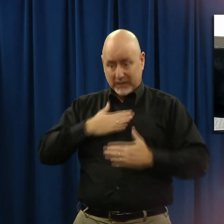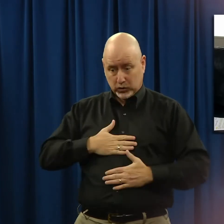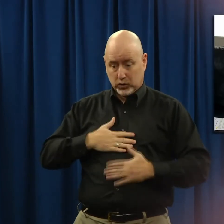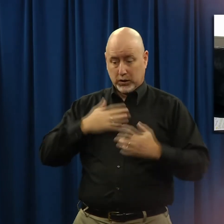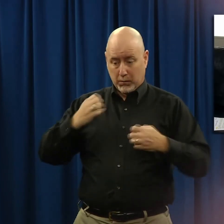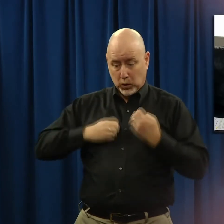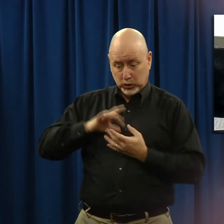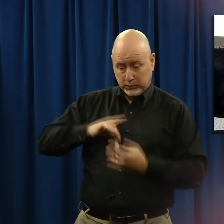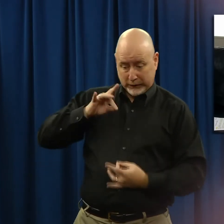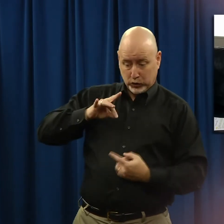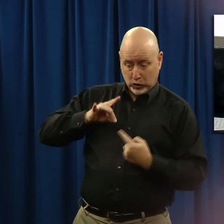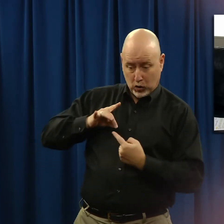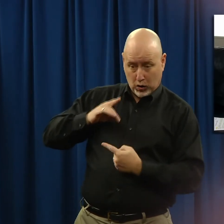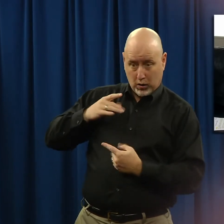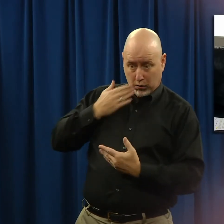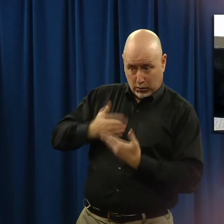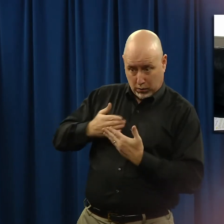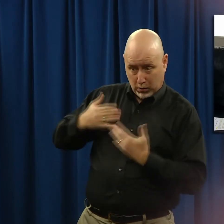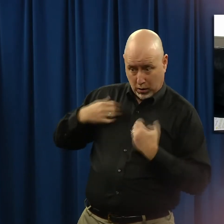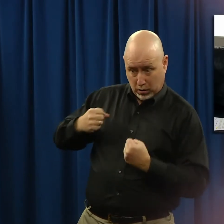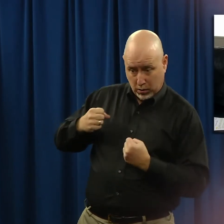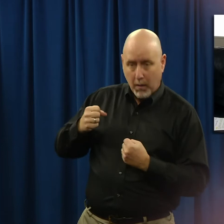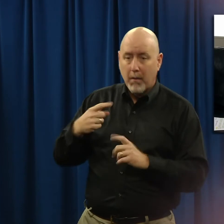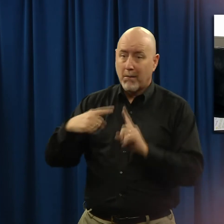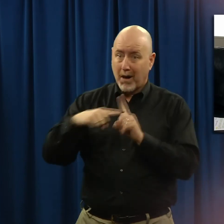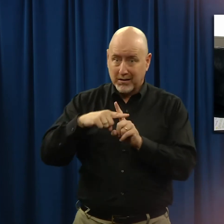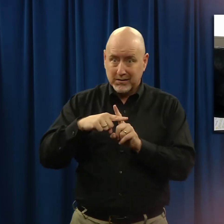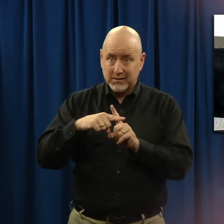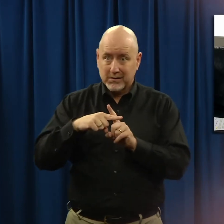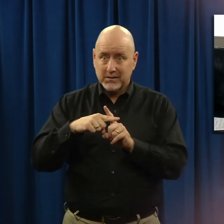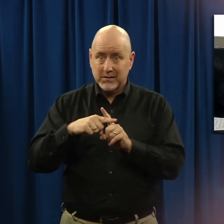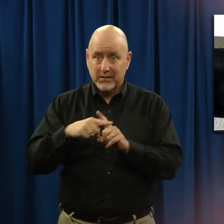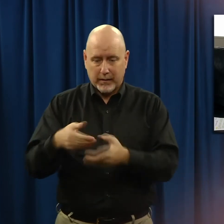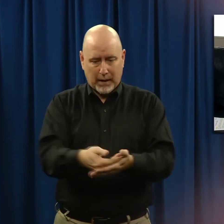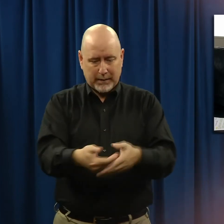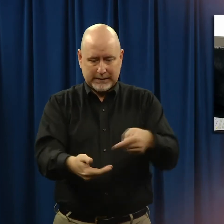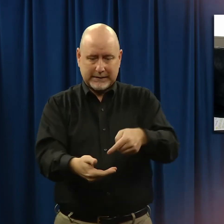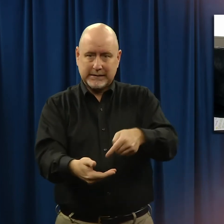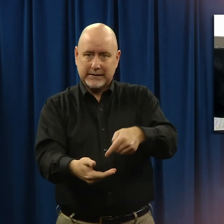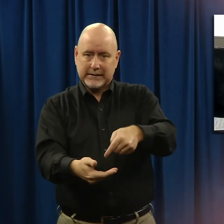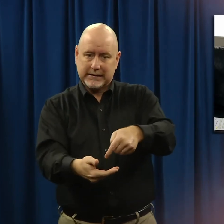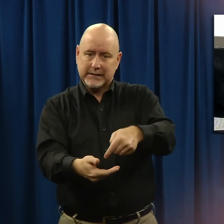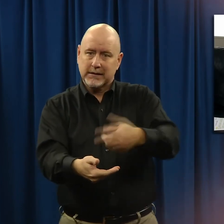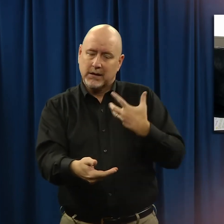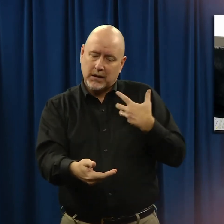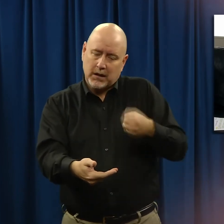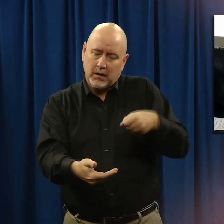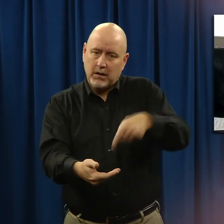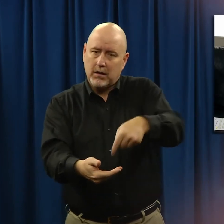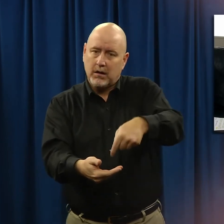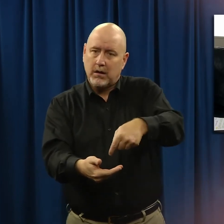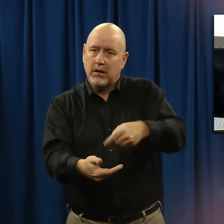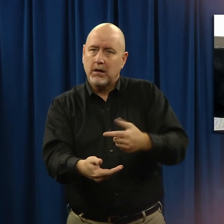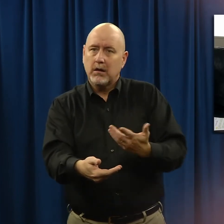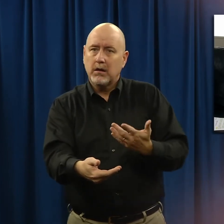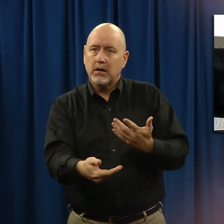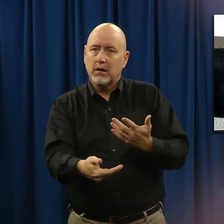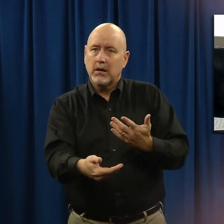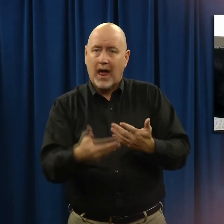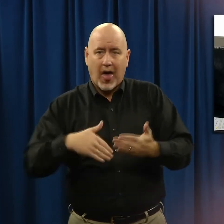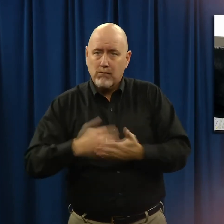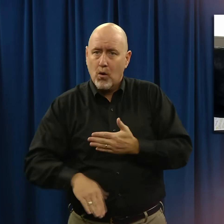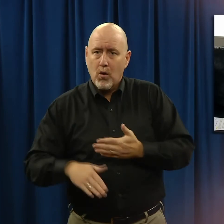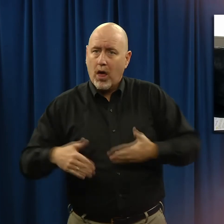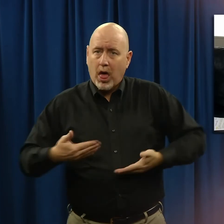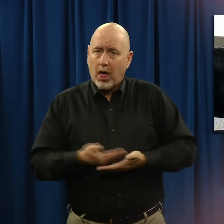and spiritual well-being, as well as for the well-being of the life of the unborn